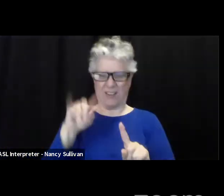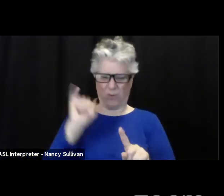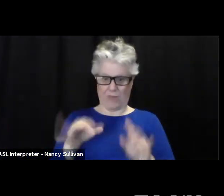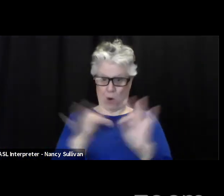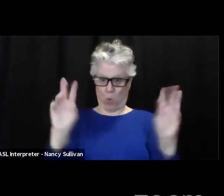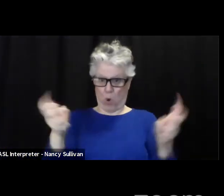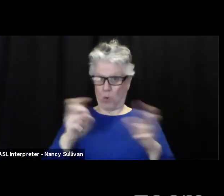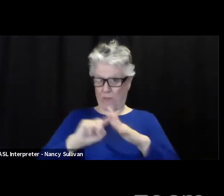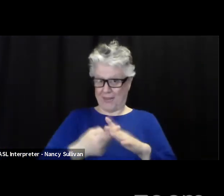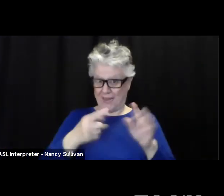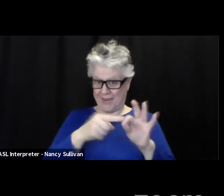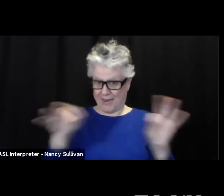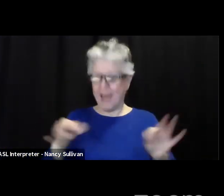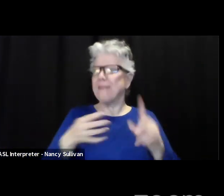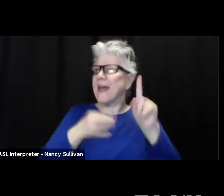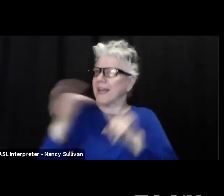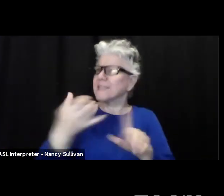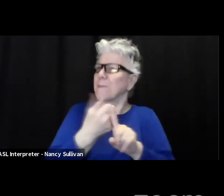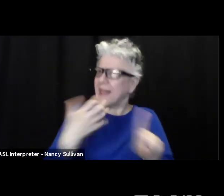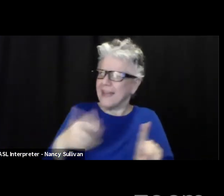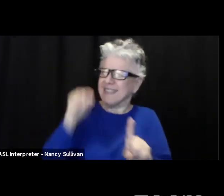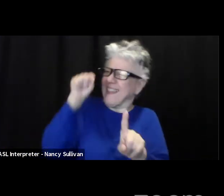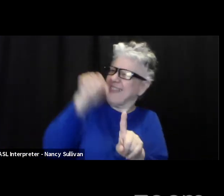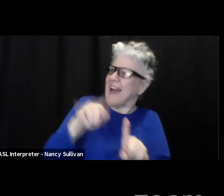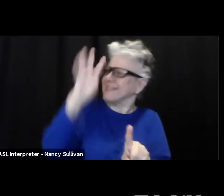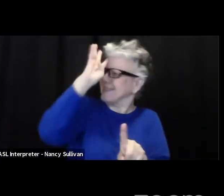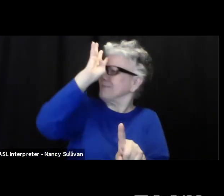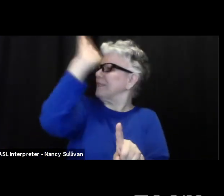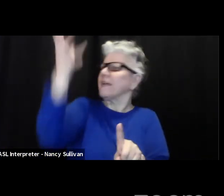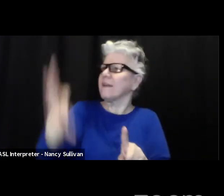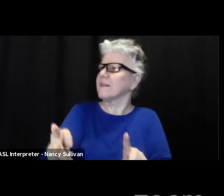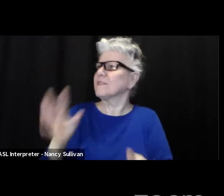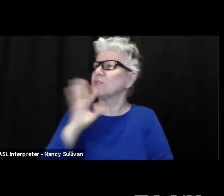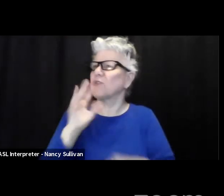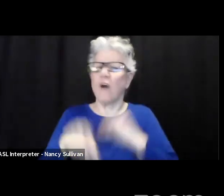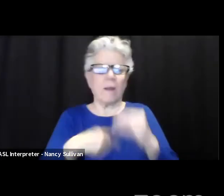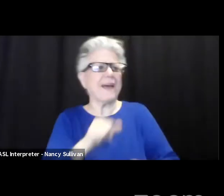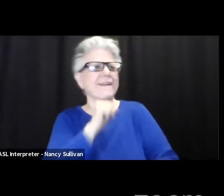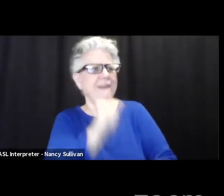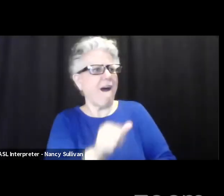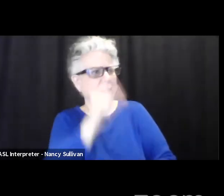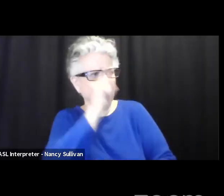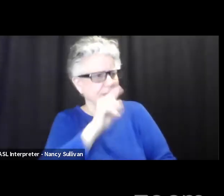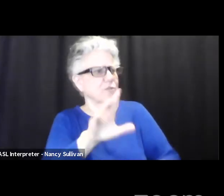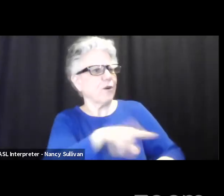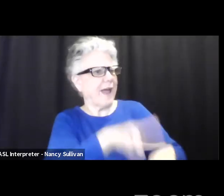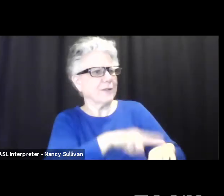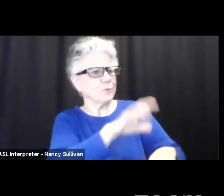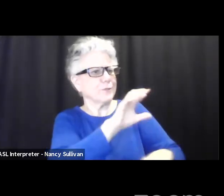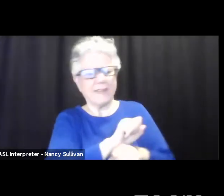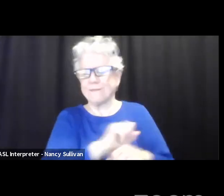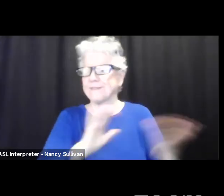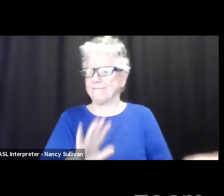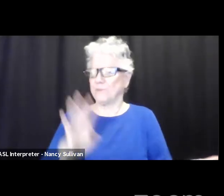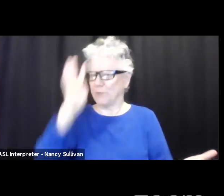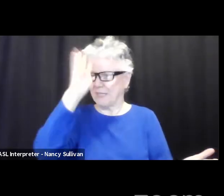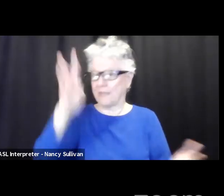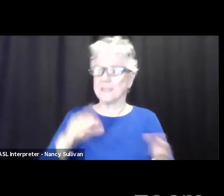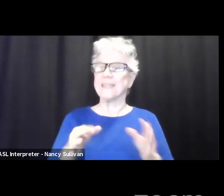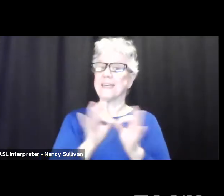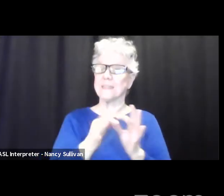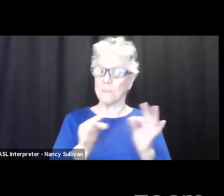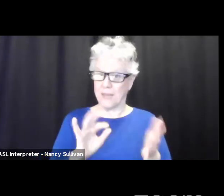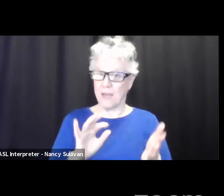quote and then explains why it's nonsense to claim that all non-Greeks are natural slaves. According to